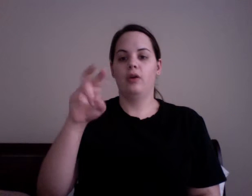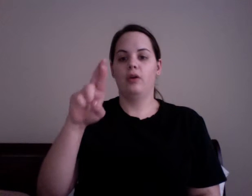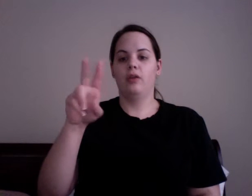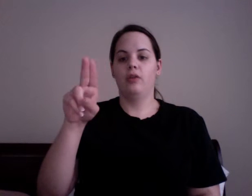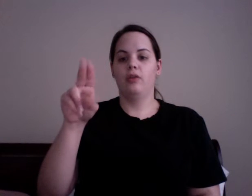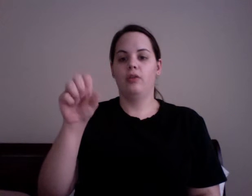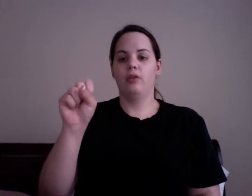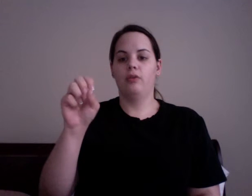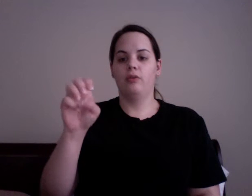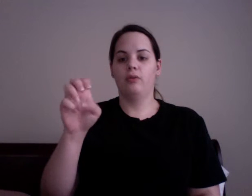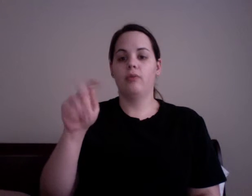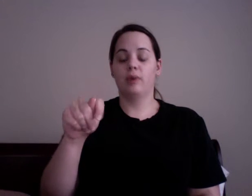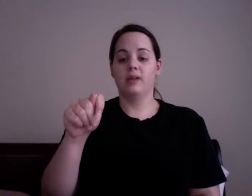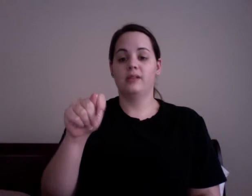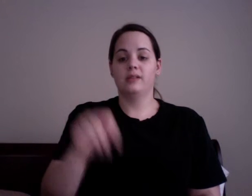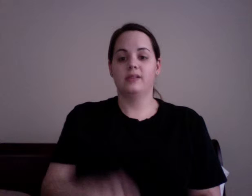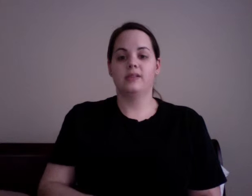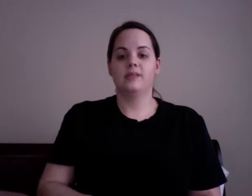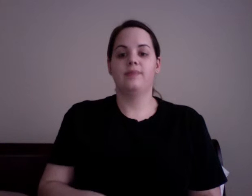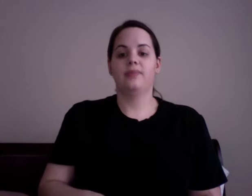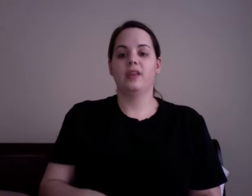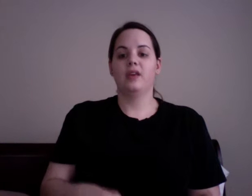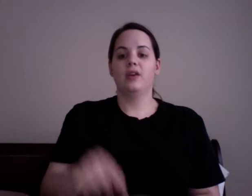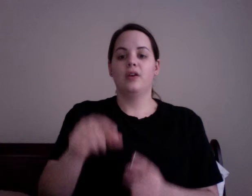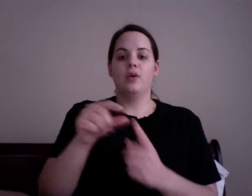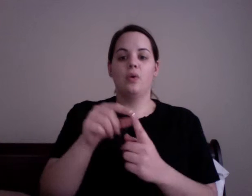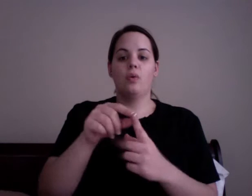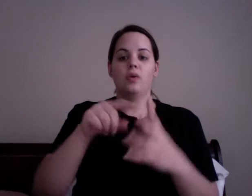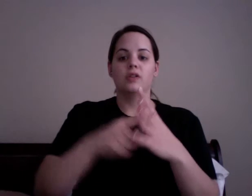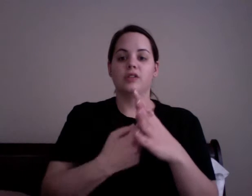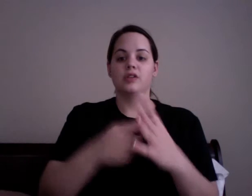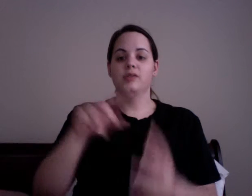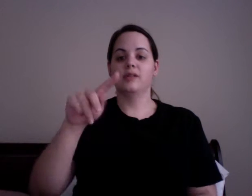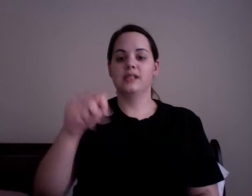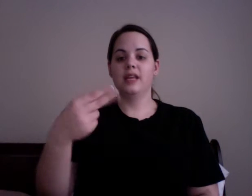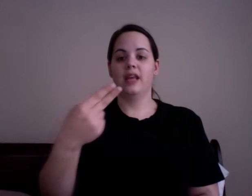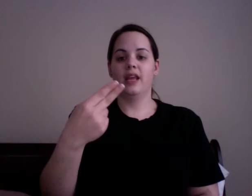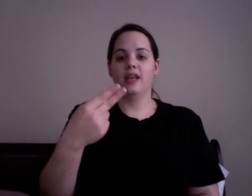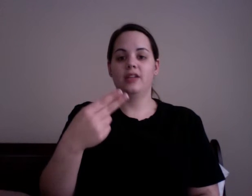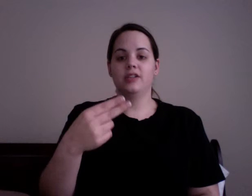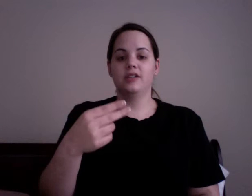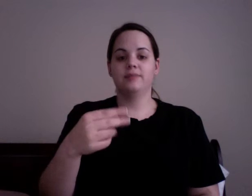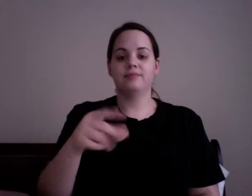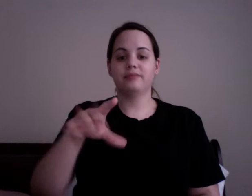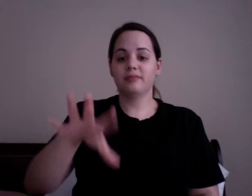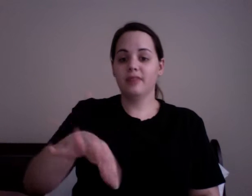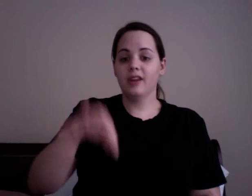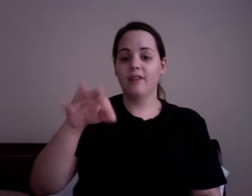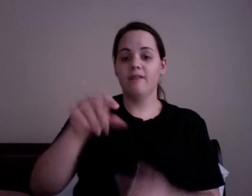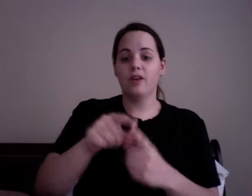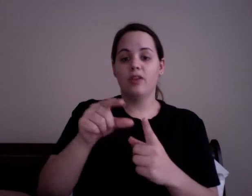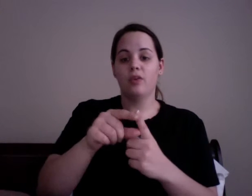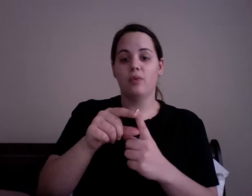of thrust? What two letters? The TH make that sound. Can you find the word thrust in the text? Thrust is a word that means kind of